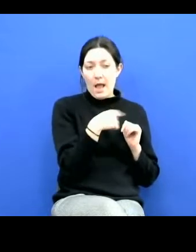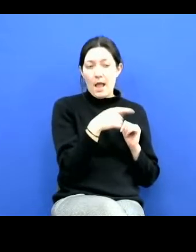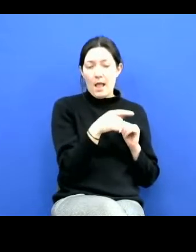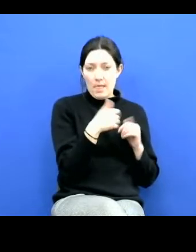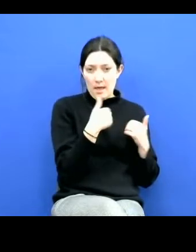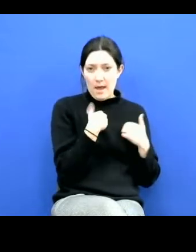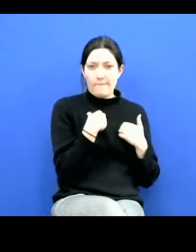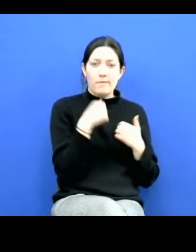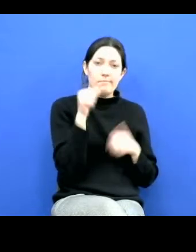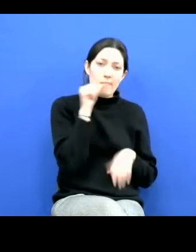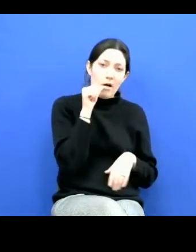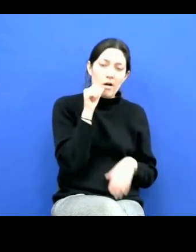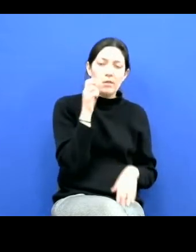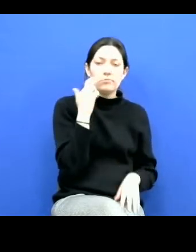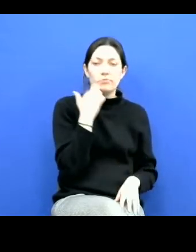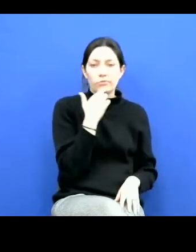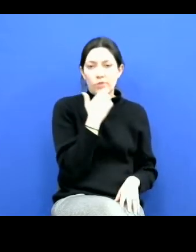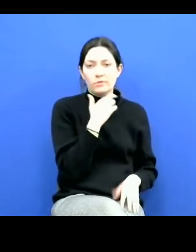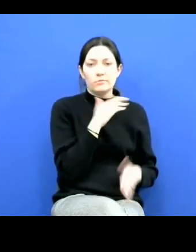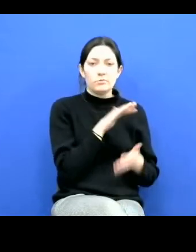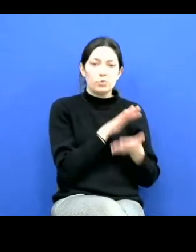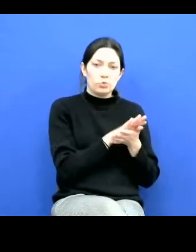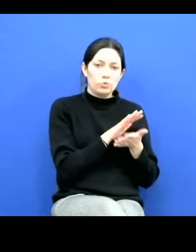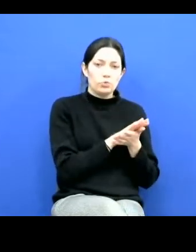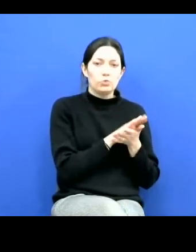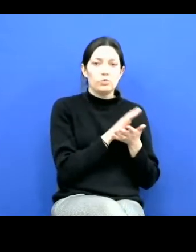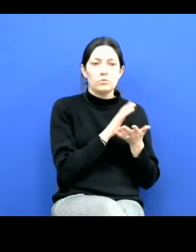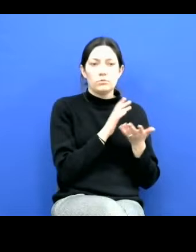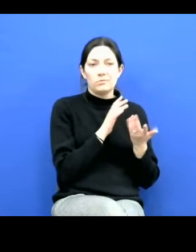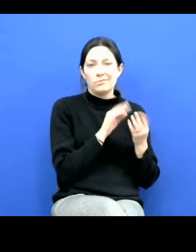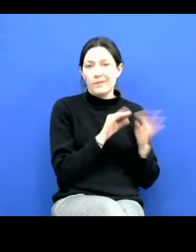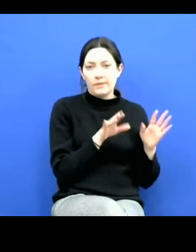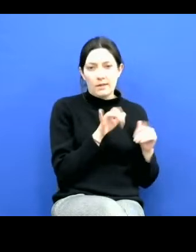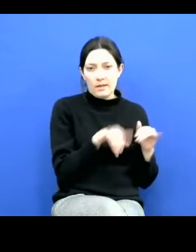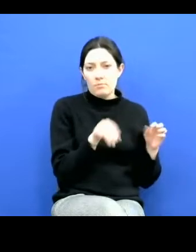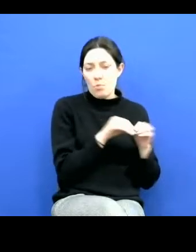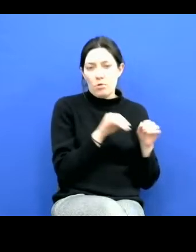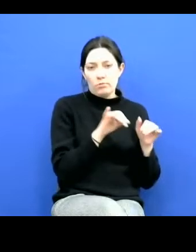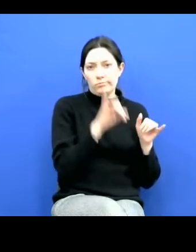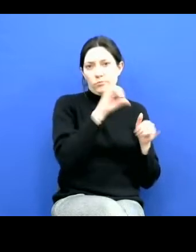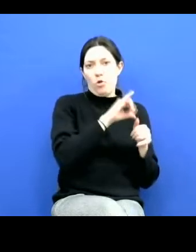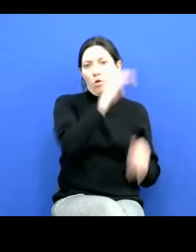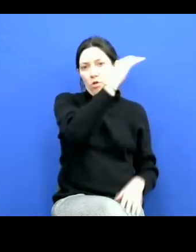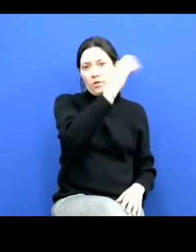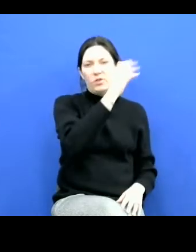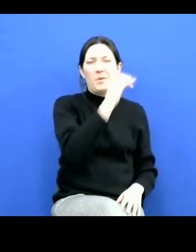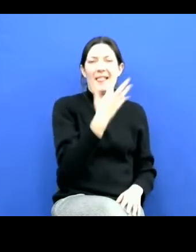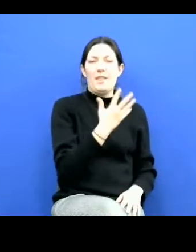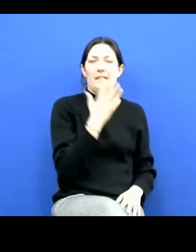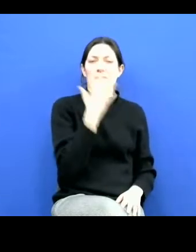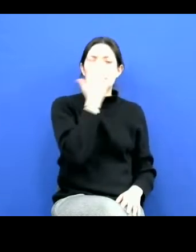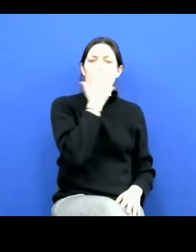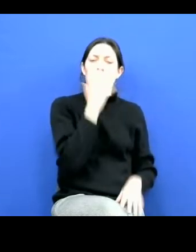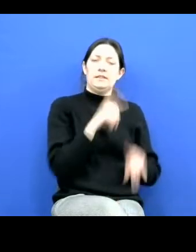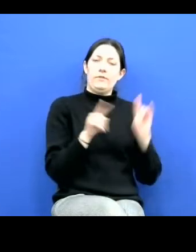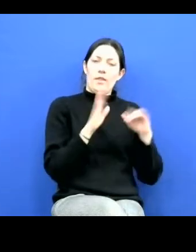bar and restaurant, there's a school nearby, which is obviously much taller than that. So it's a little different feel over there.